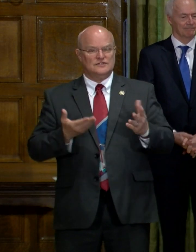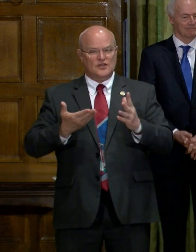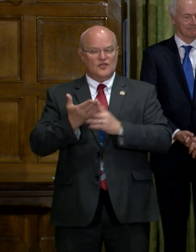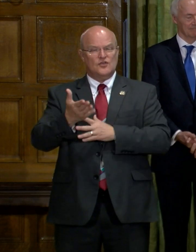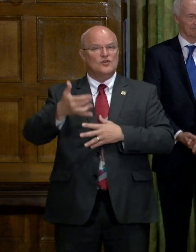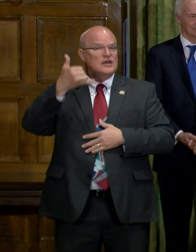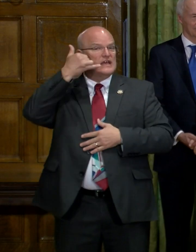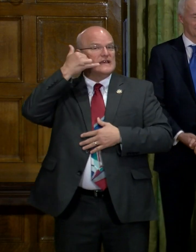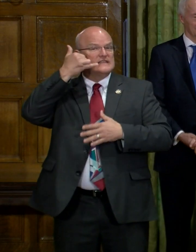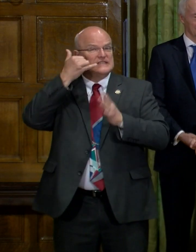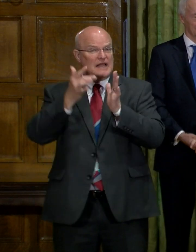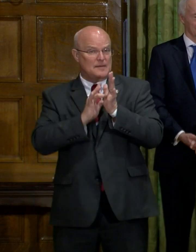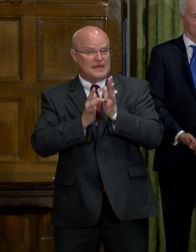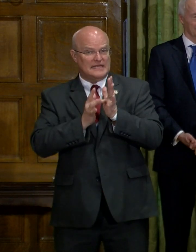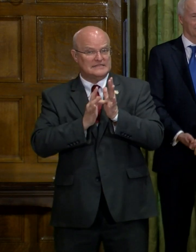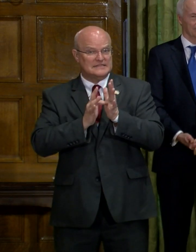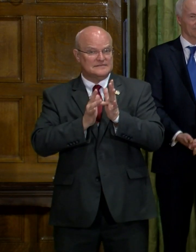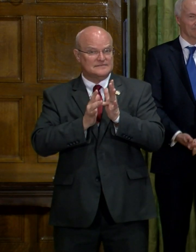via telemedicine.